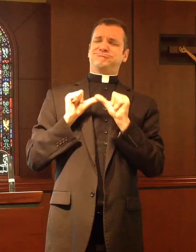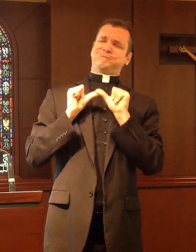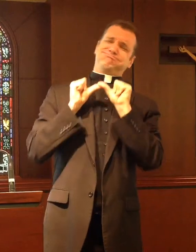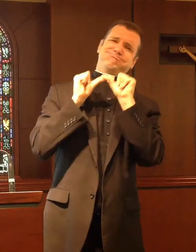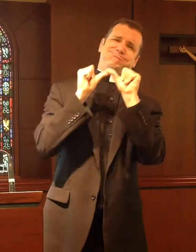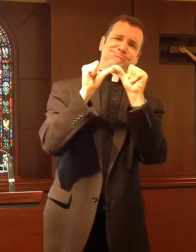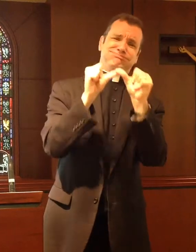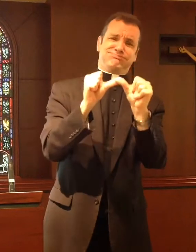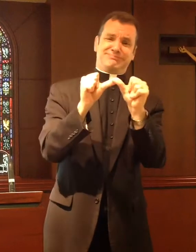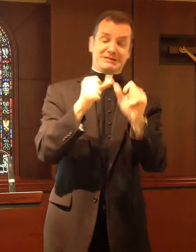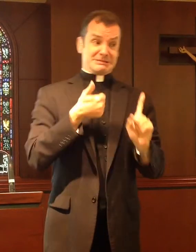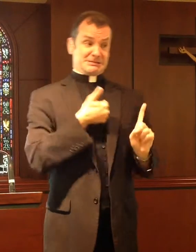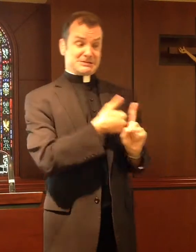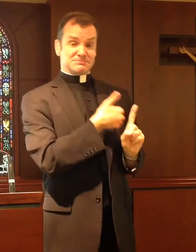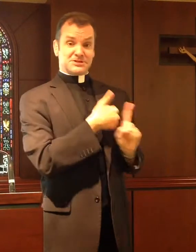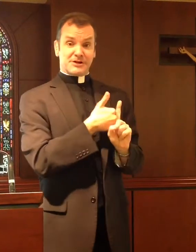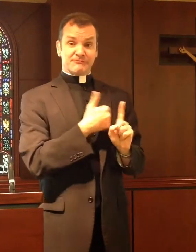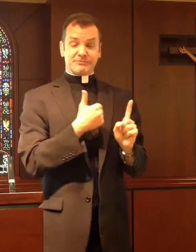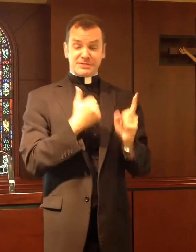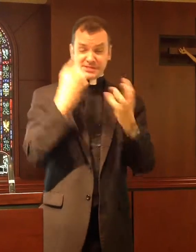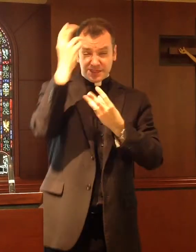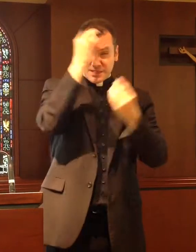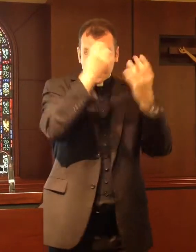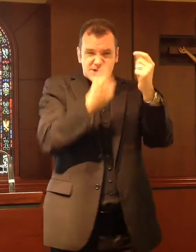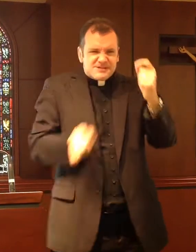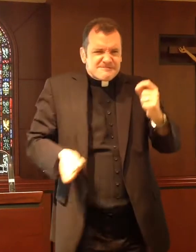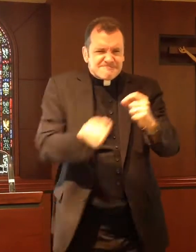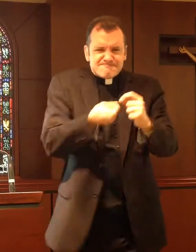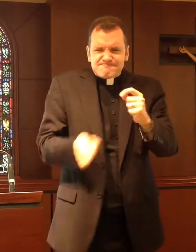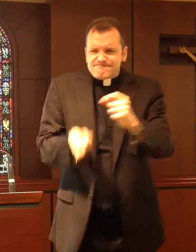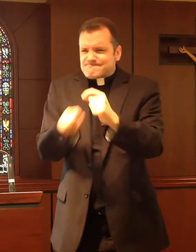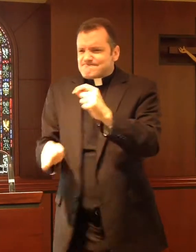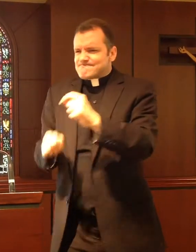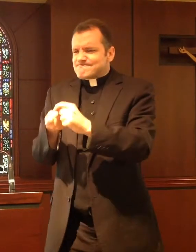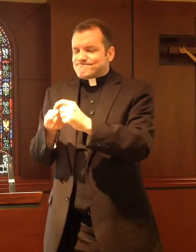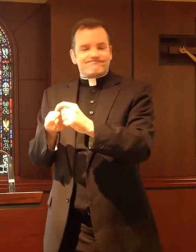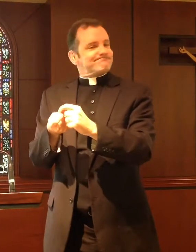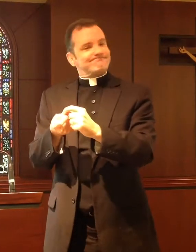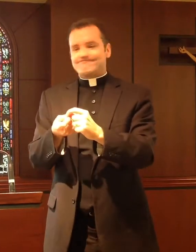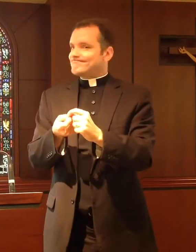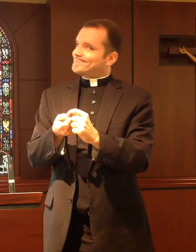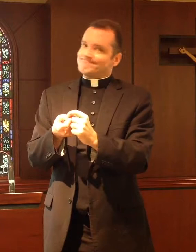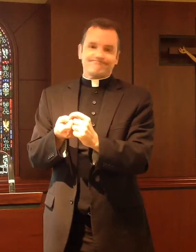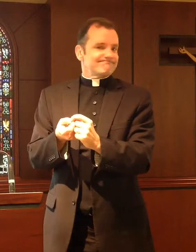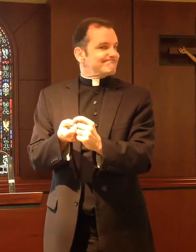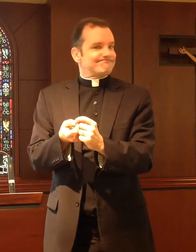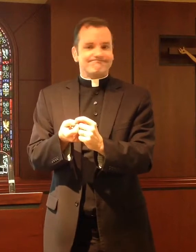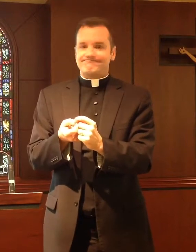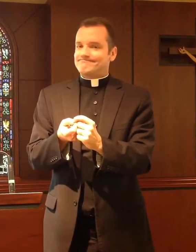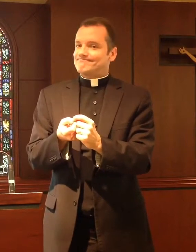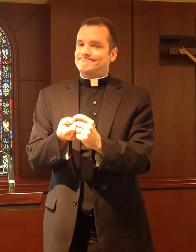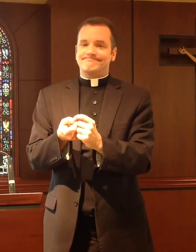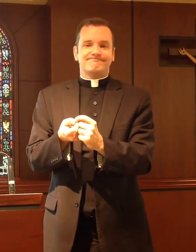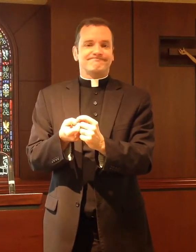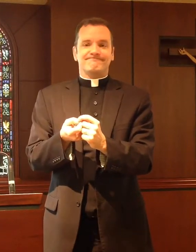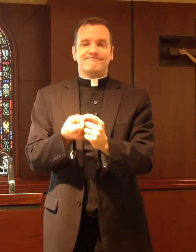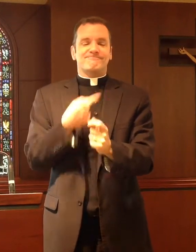he experienced from the people around him, he endured all that and never pondered and considered revenge.